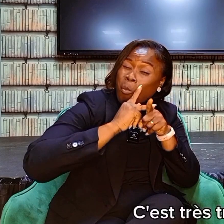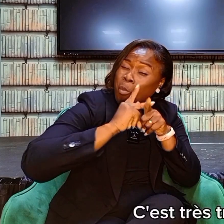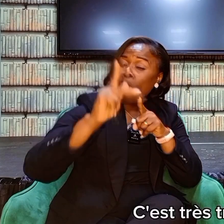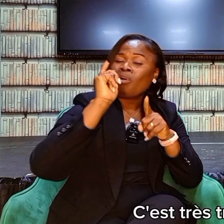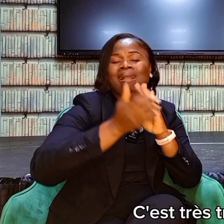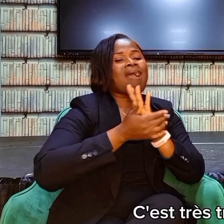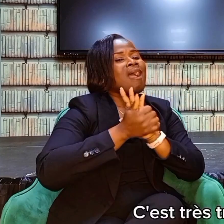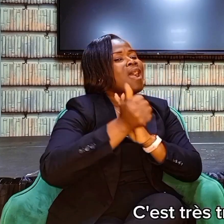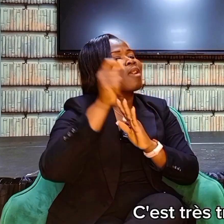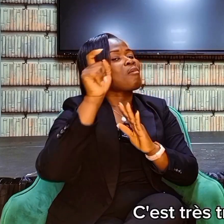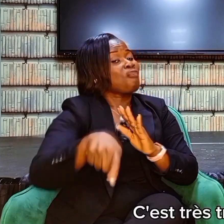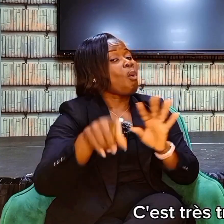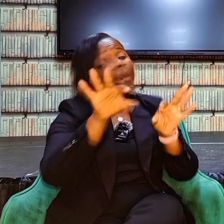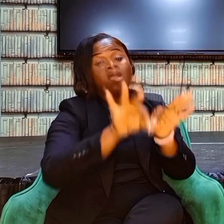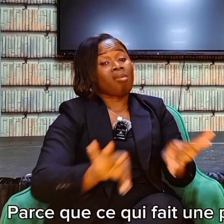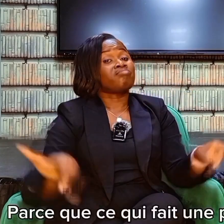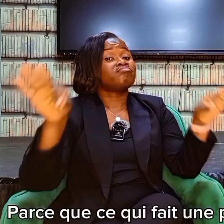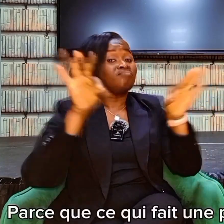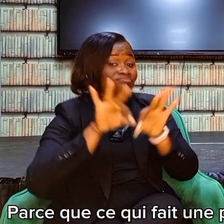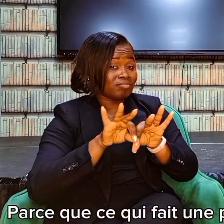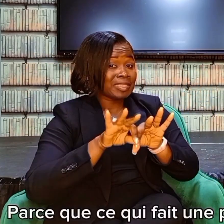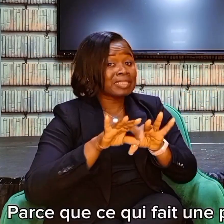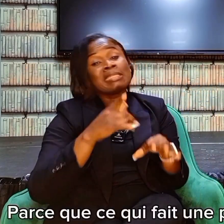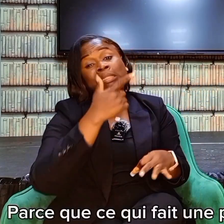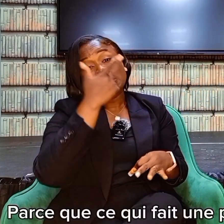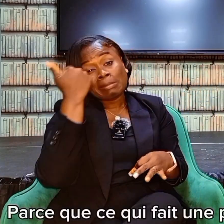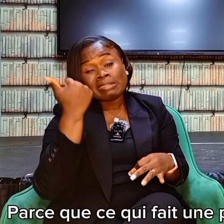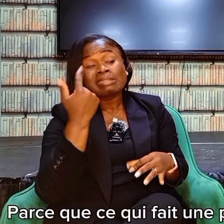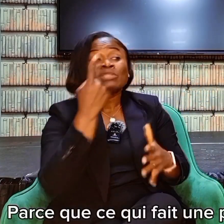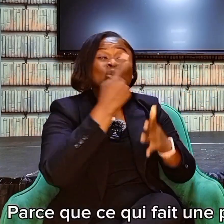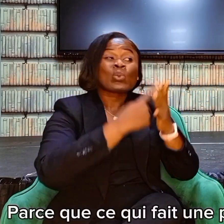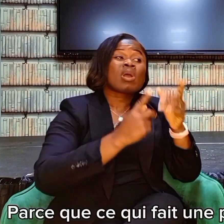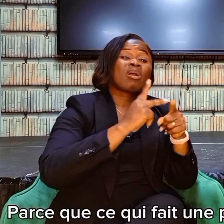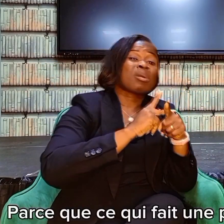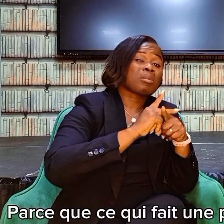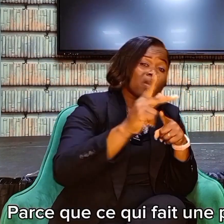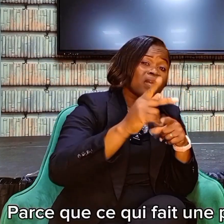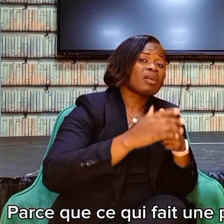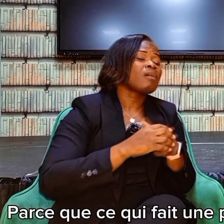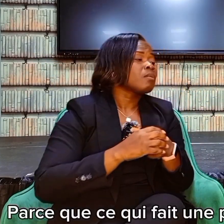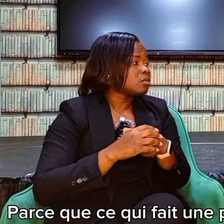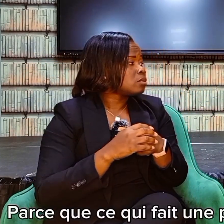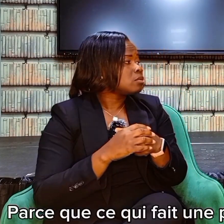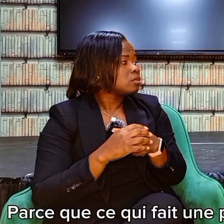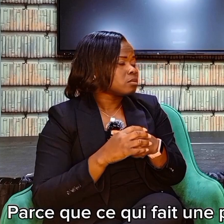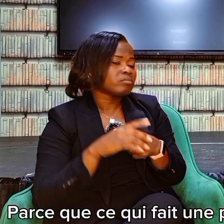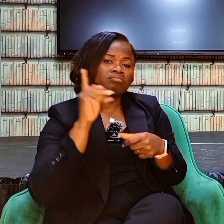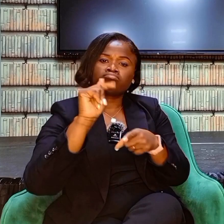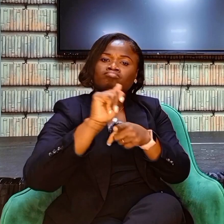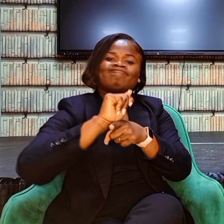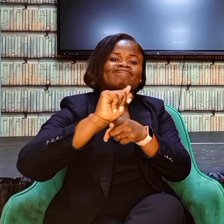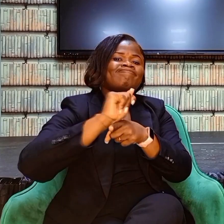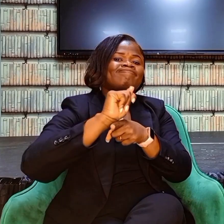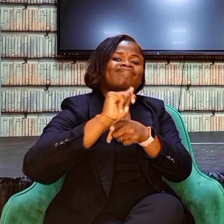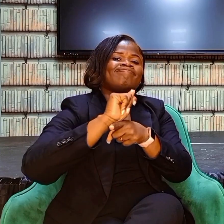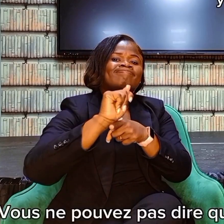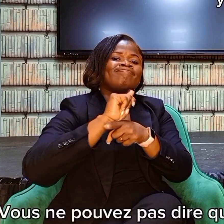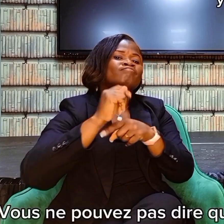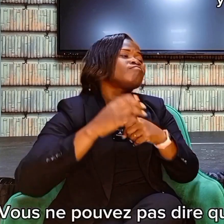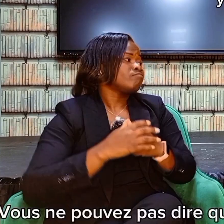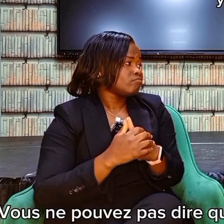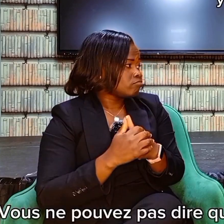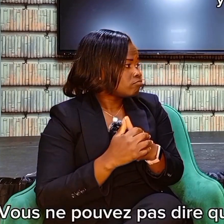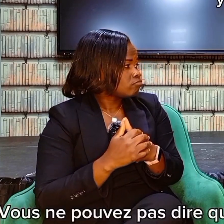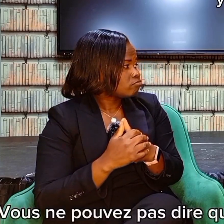is very, very important, because what makes a profession is the training.